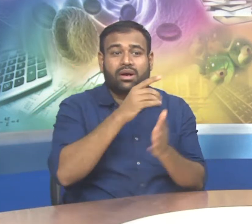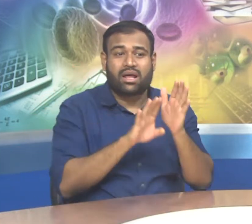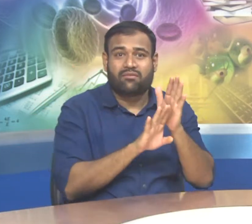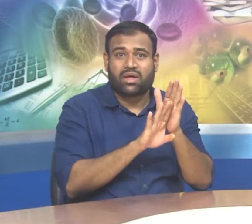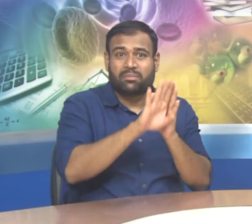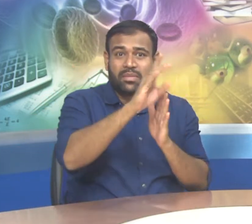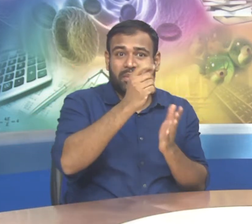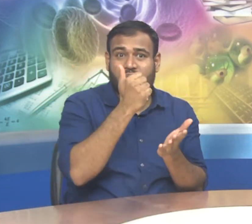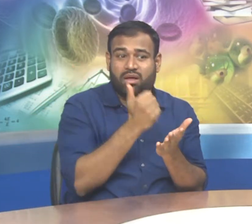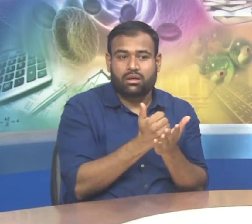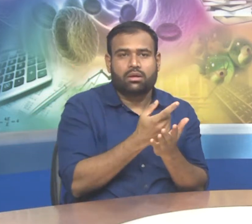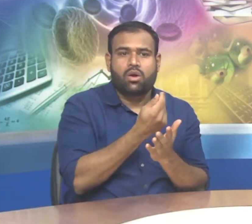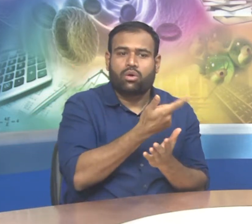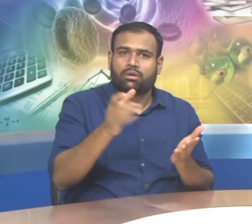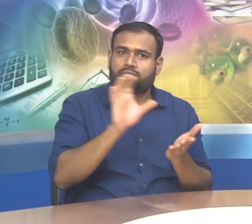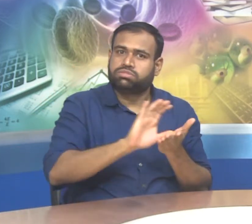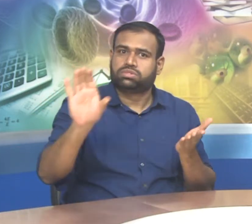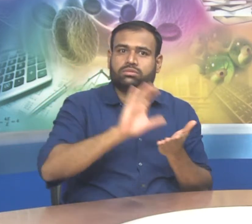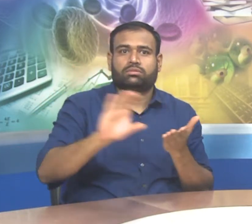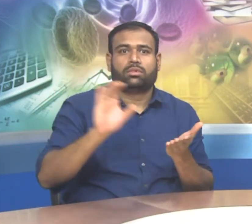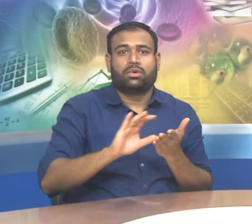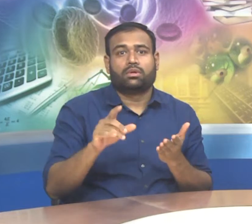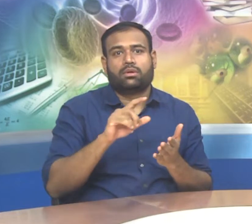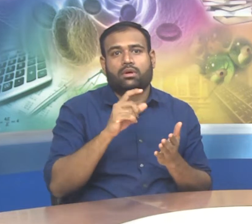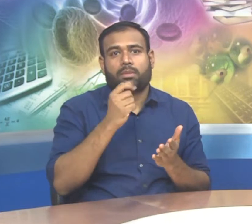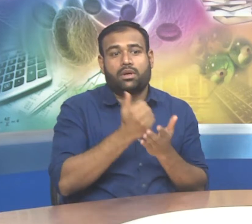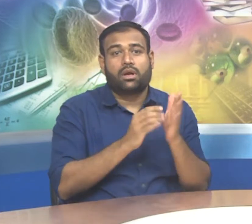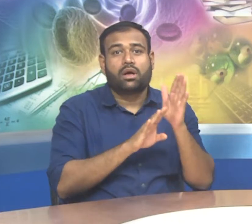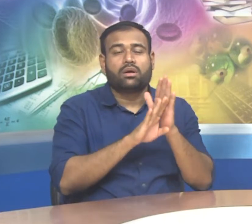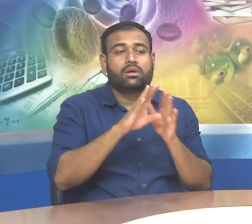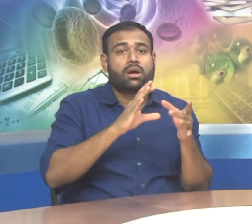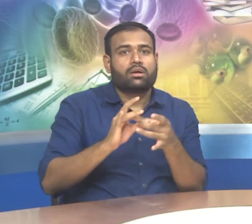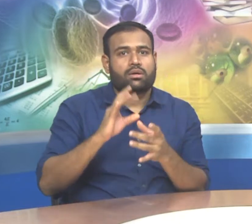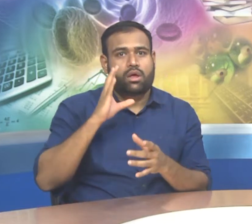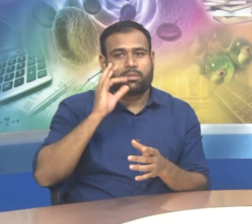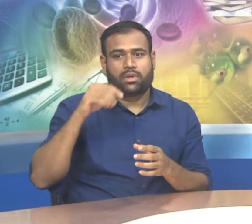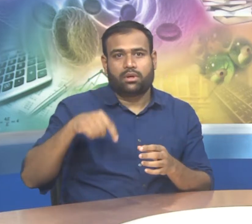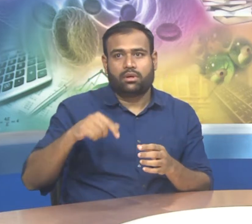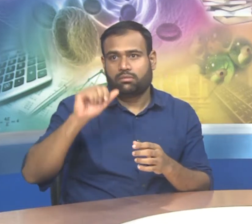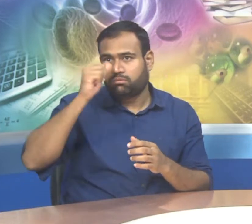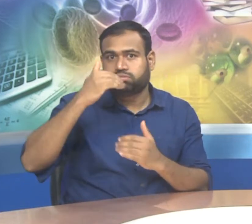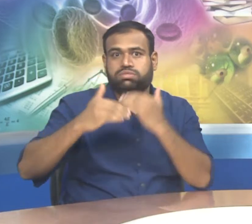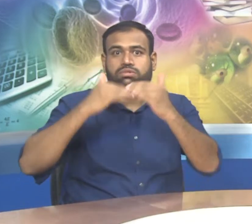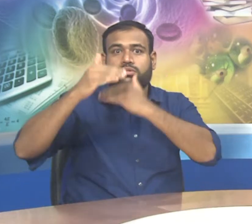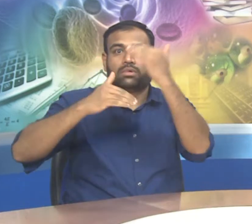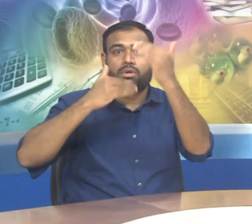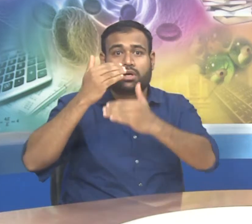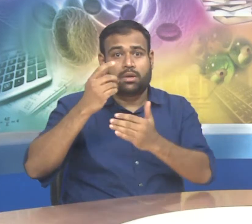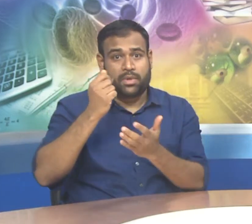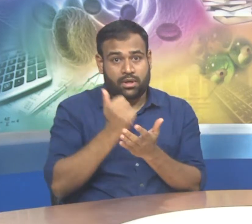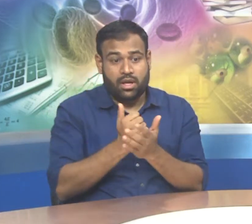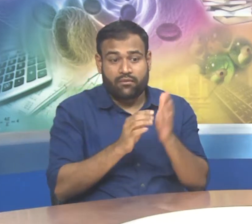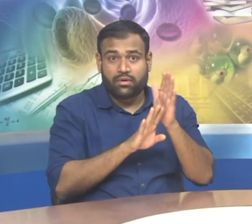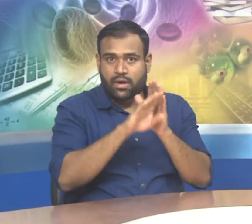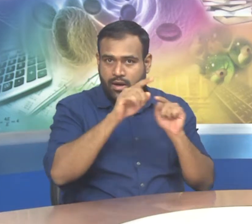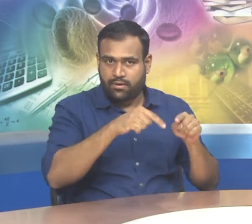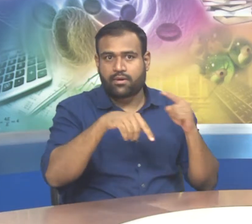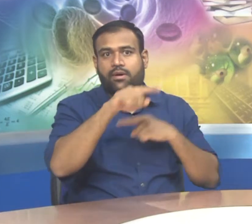So development banks, they help in the long-term